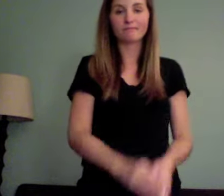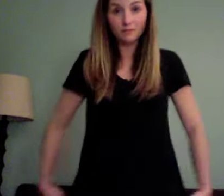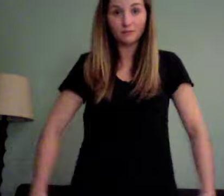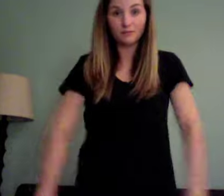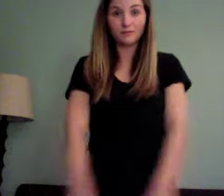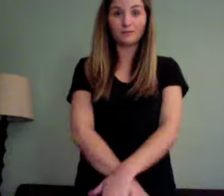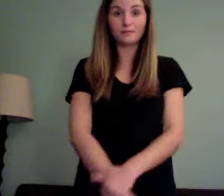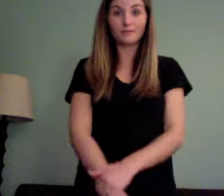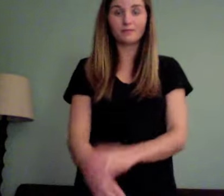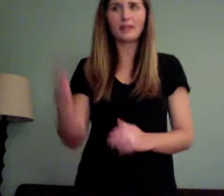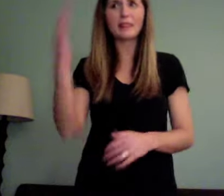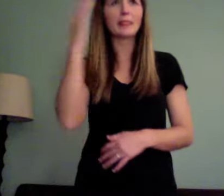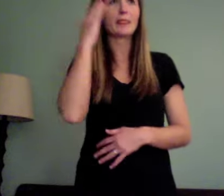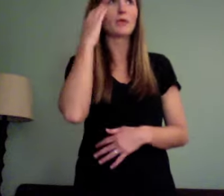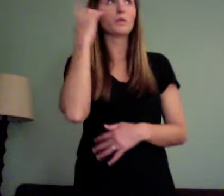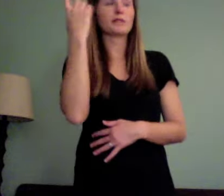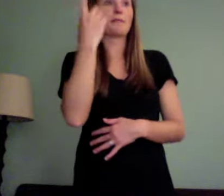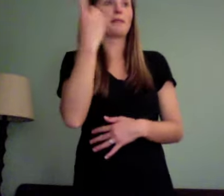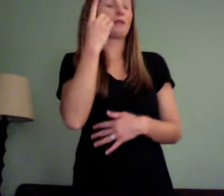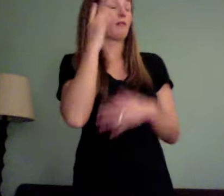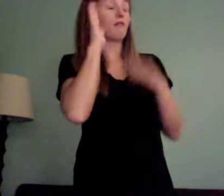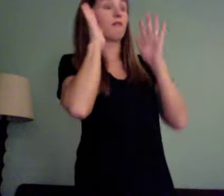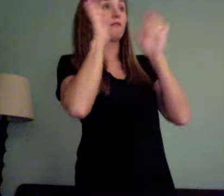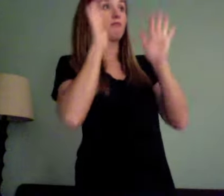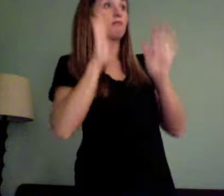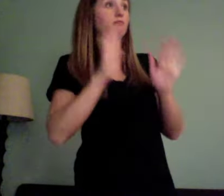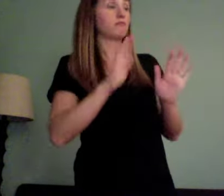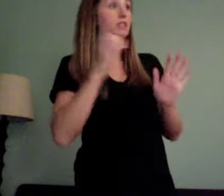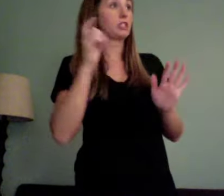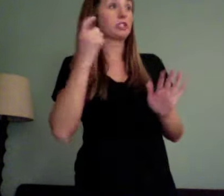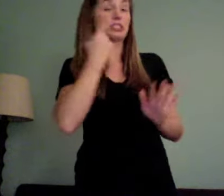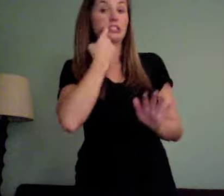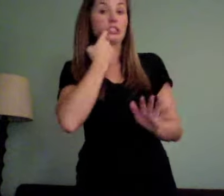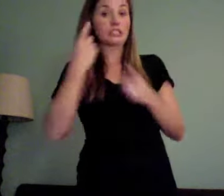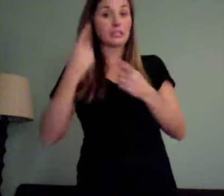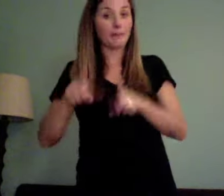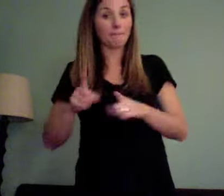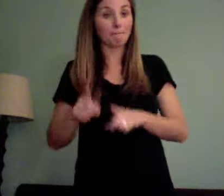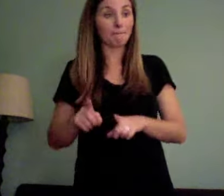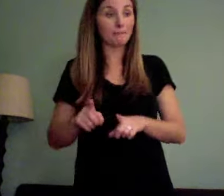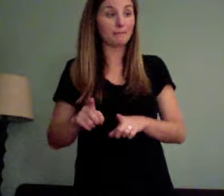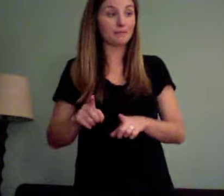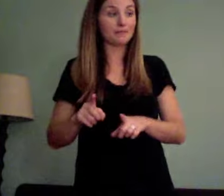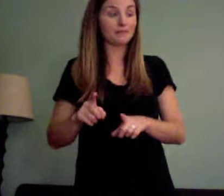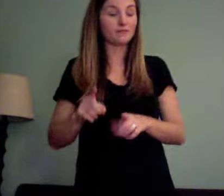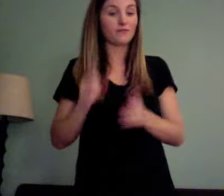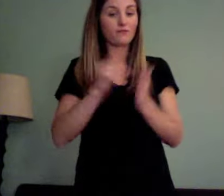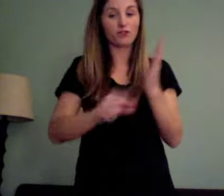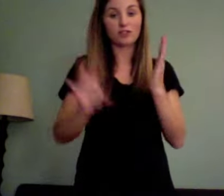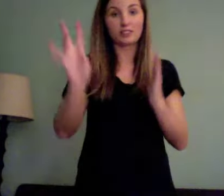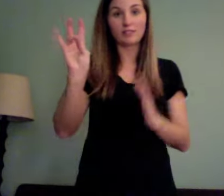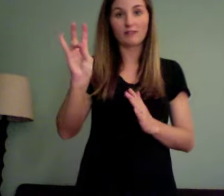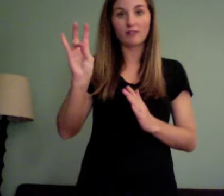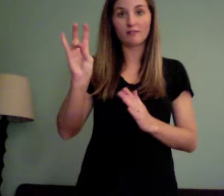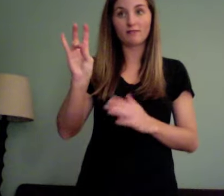Nothing amazing had just happened. Verse 7, then the disciple Jesus loved, who is John. Then the